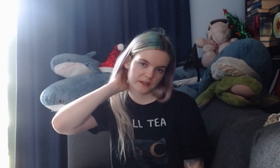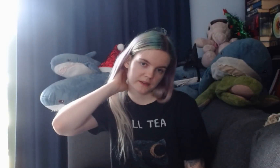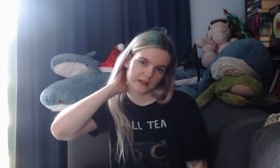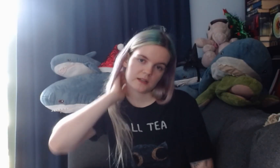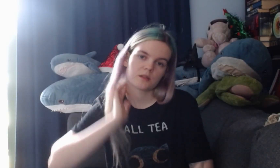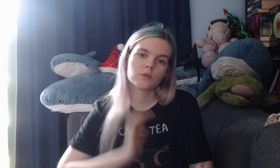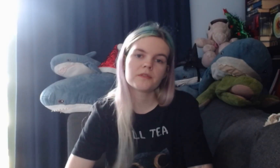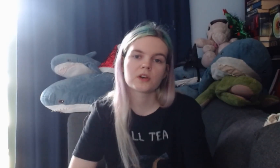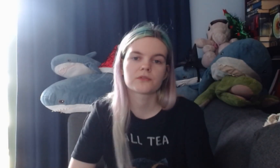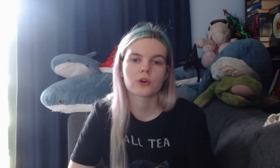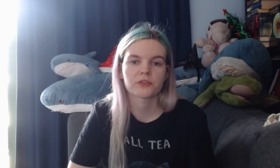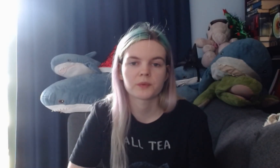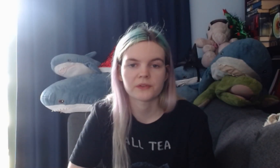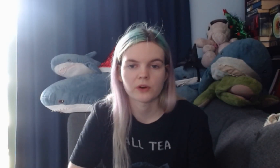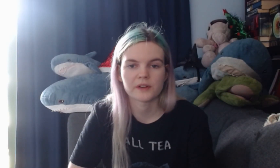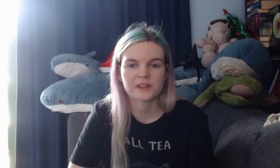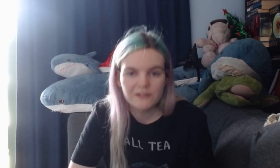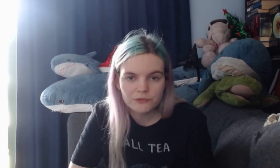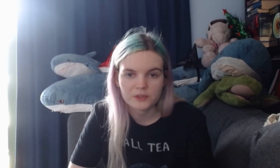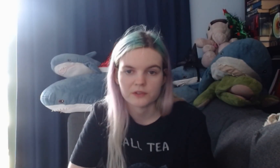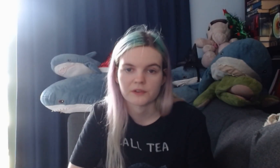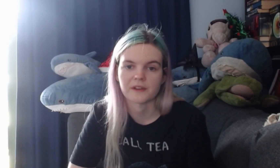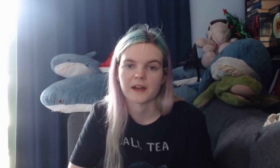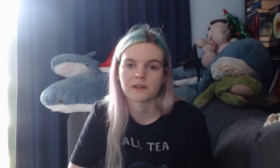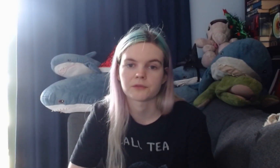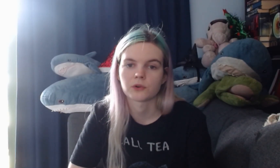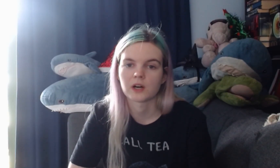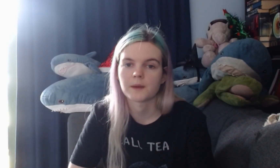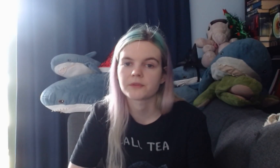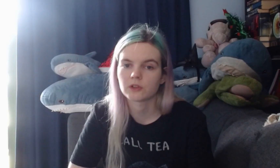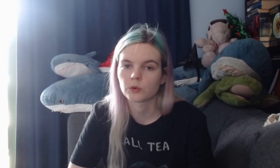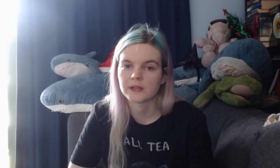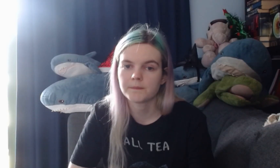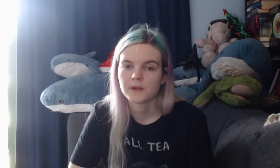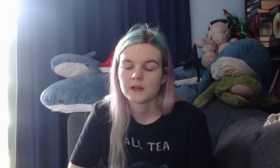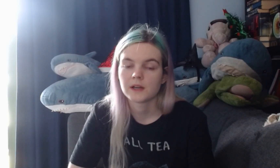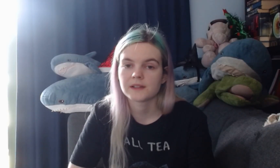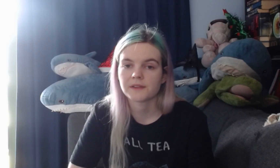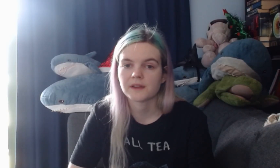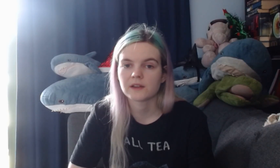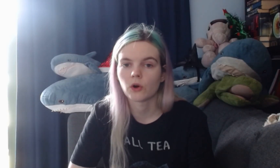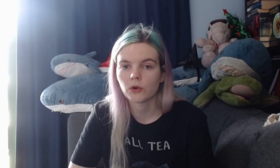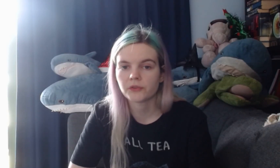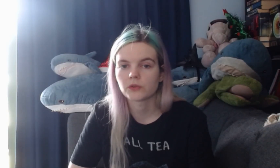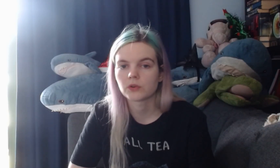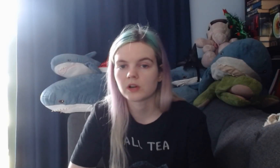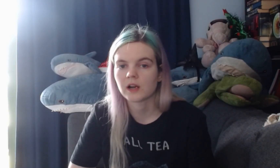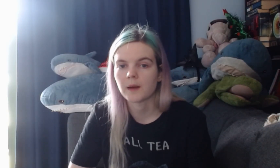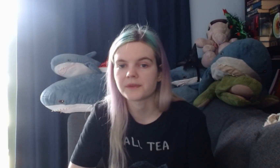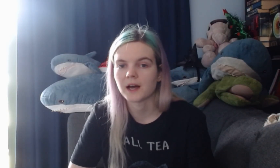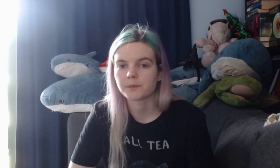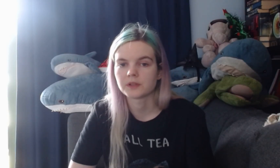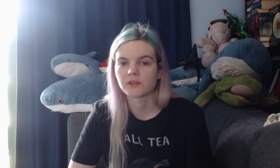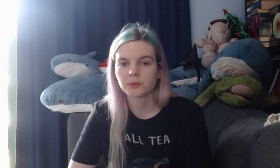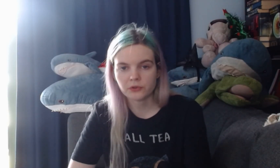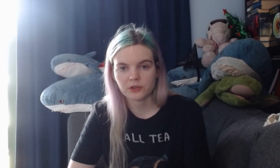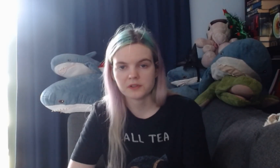Interestingly, in the movie, of course, we saw a different sign for I'm sorry, and that sign also comes up in this bonus content